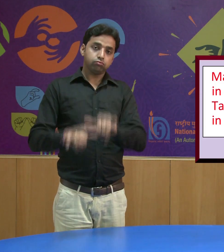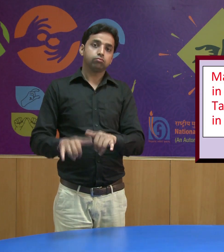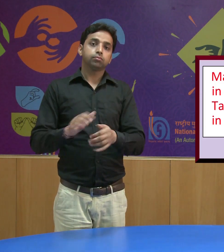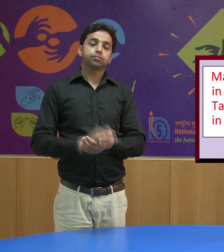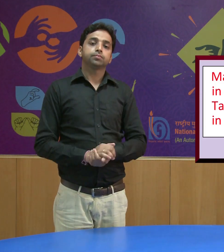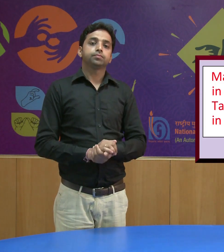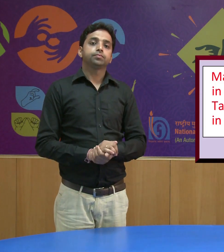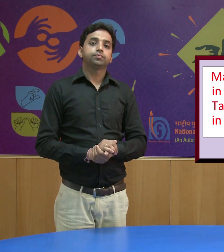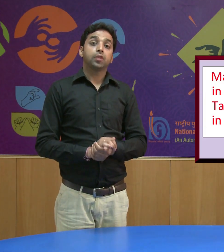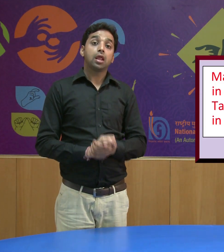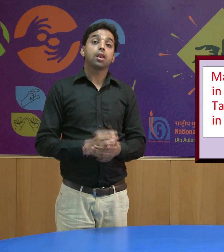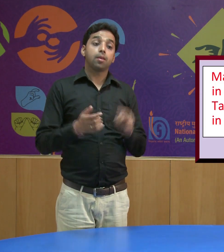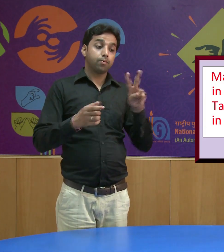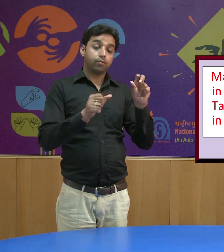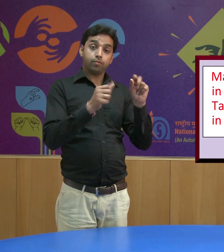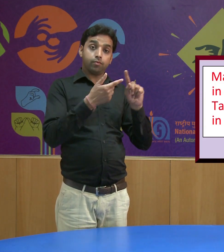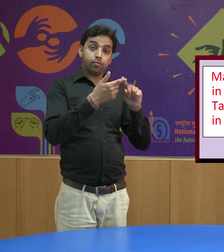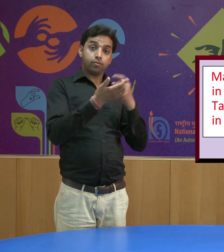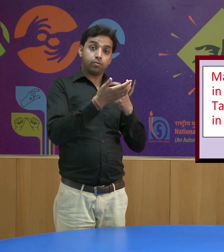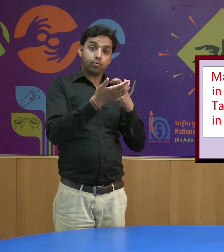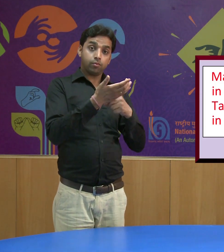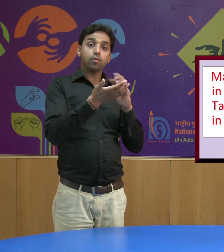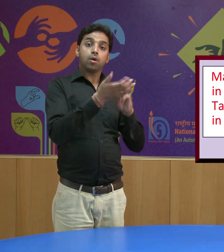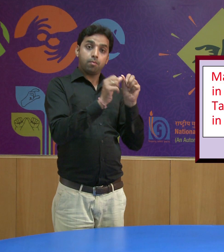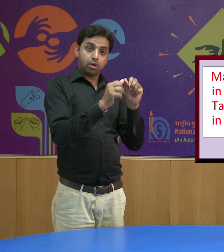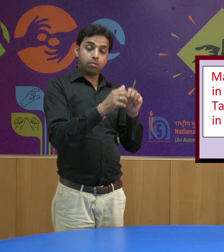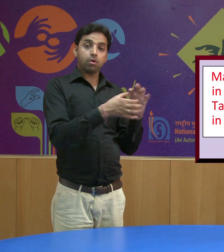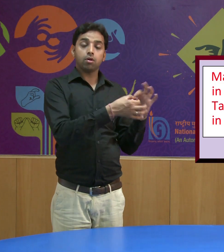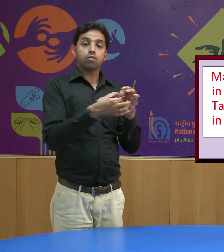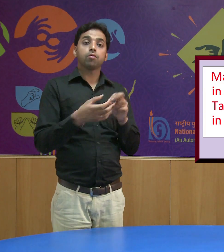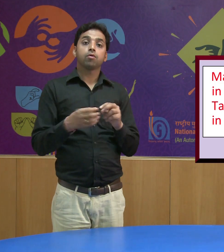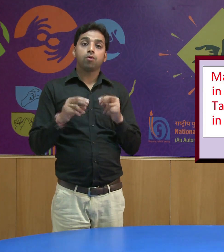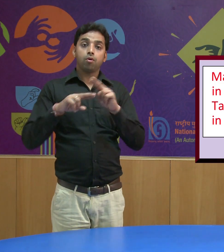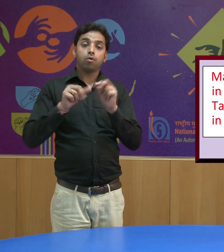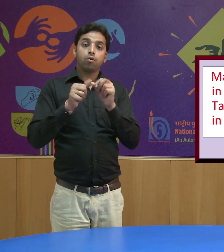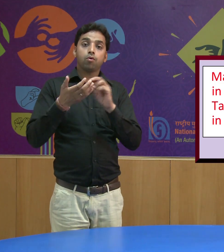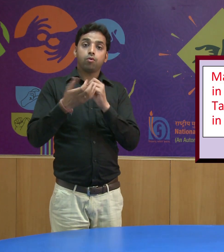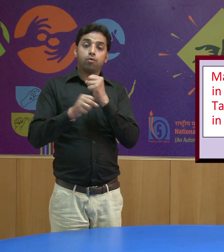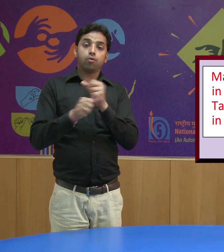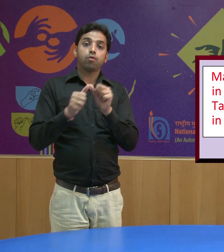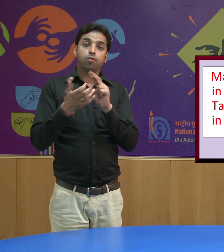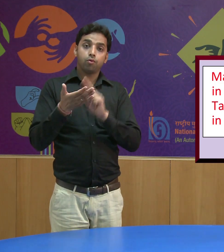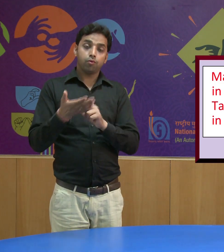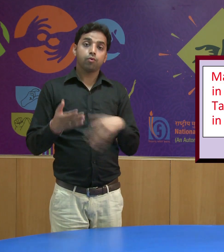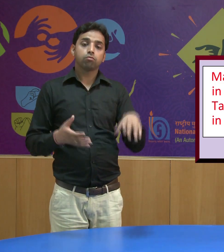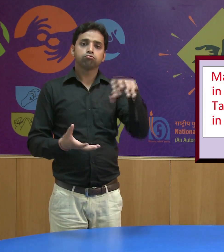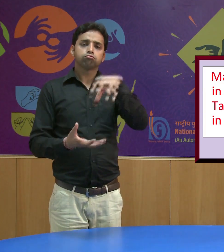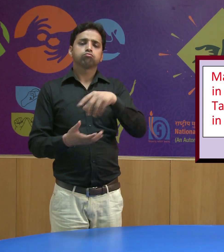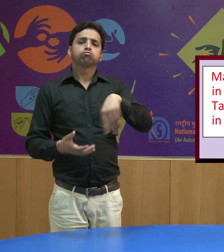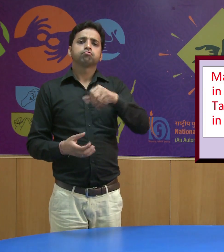In Burma, Pagan became a great center of Buddhist learning.